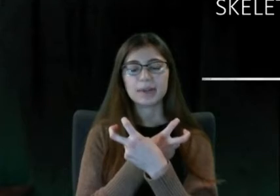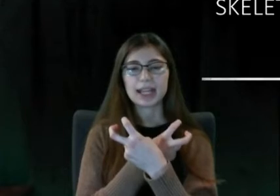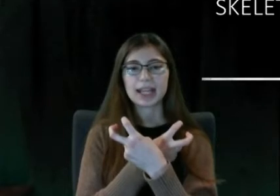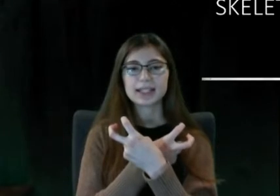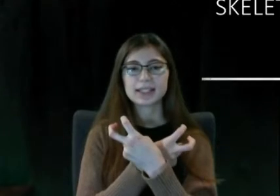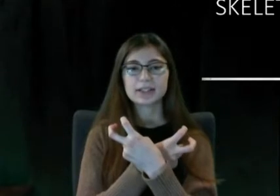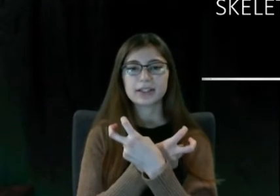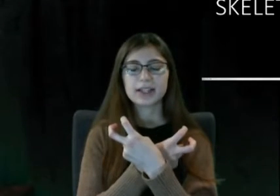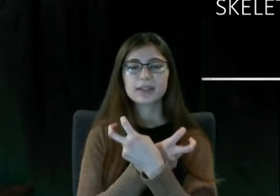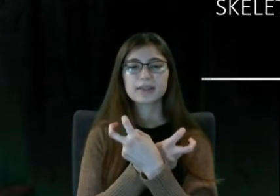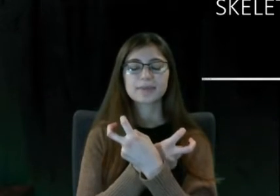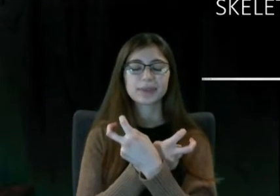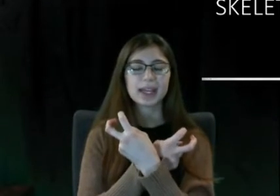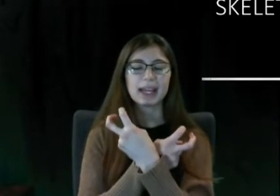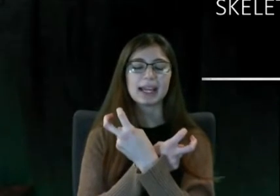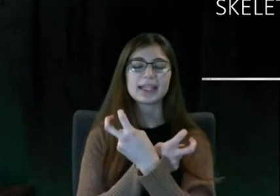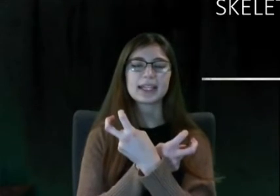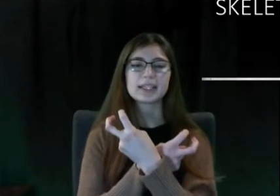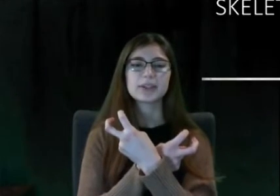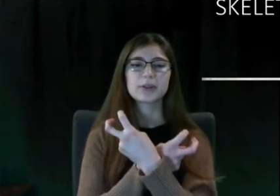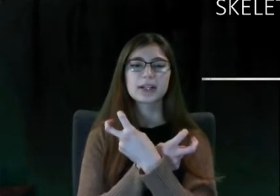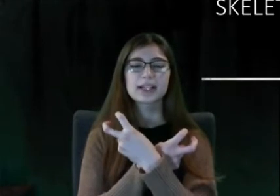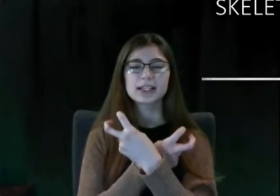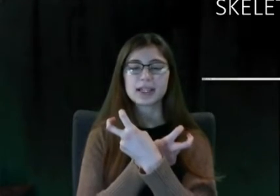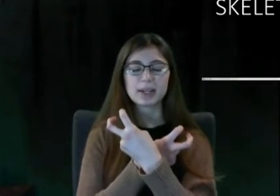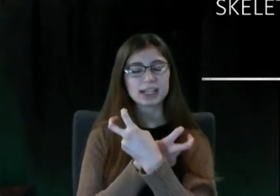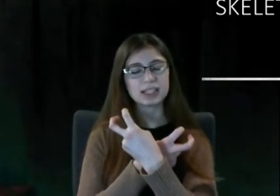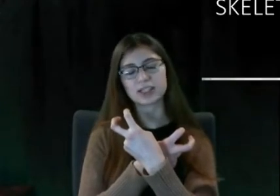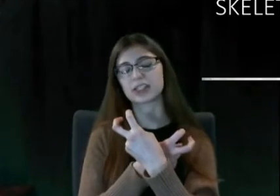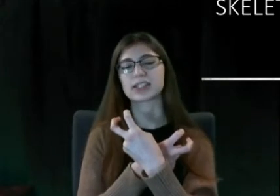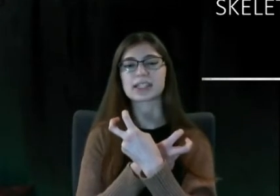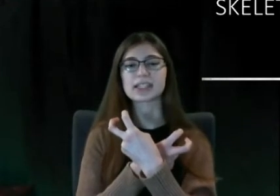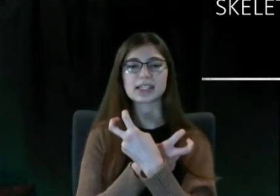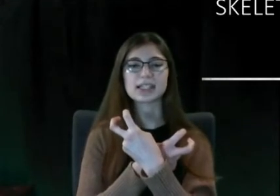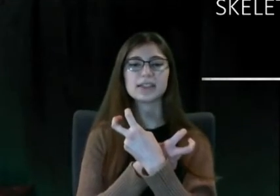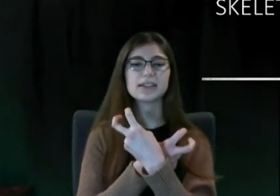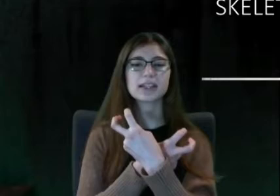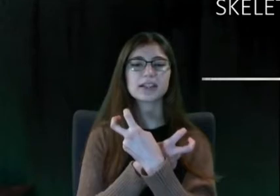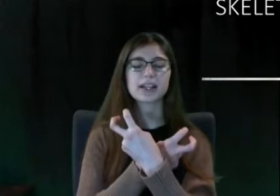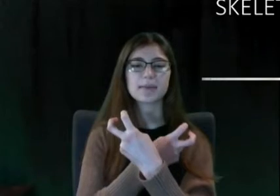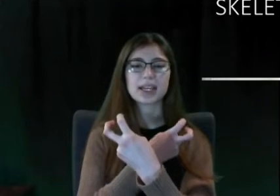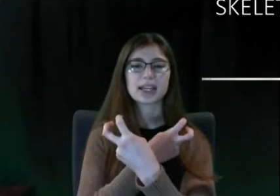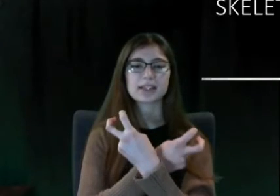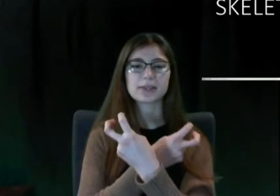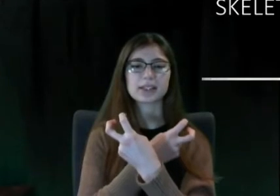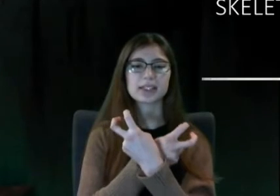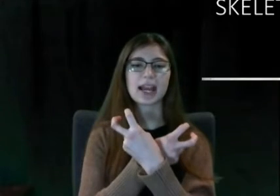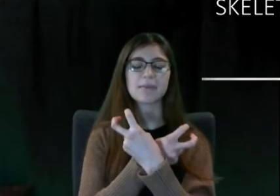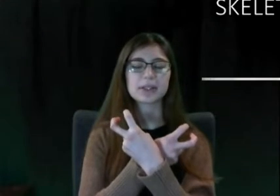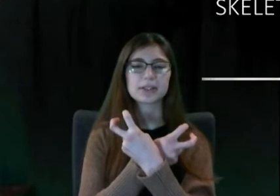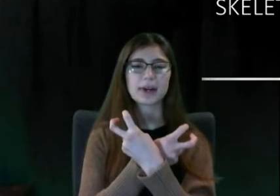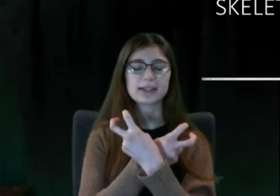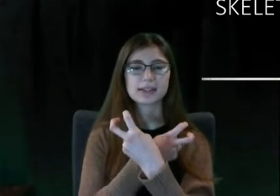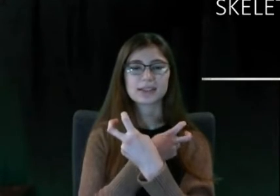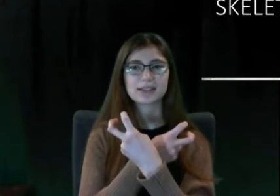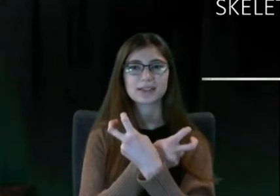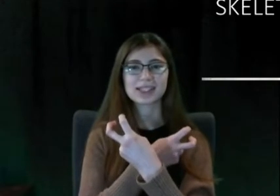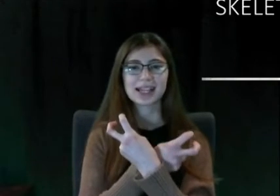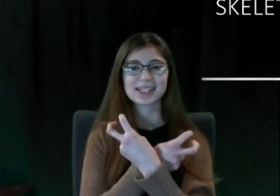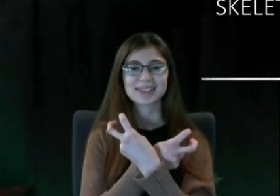hand underneath. And then your non-dominant hand is just going to stay still, and your dominant hand is going to tap twice. Skeleton.